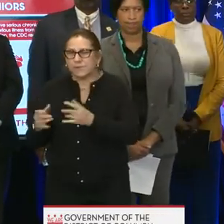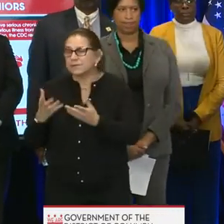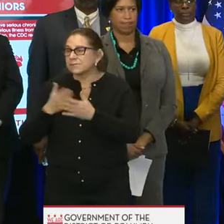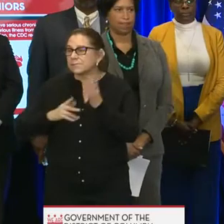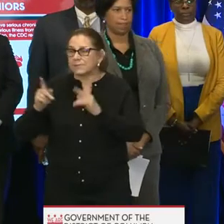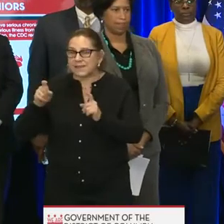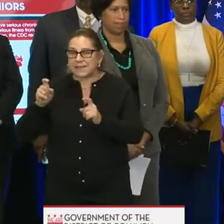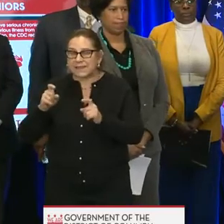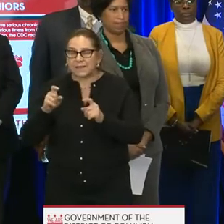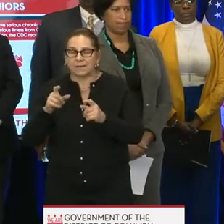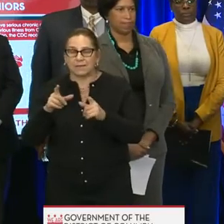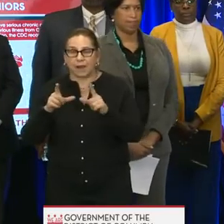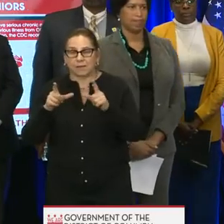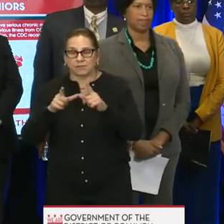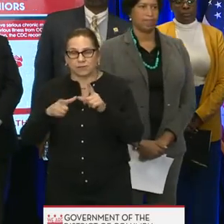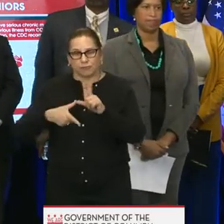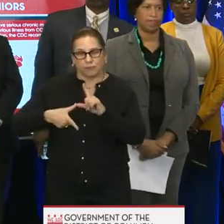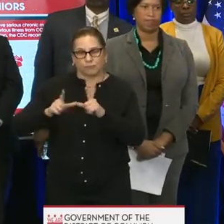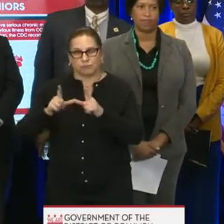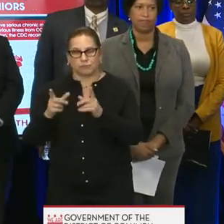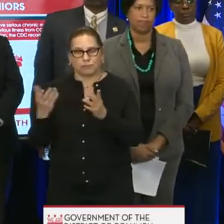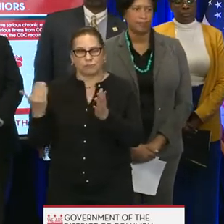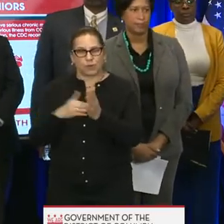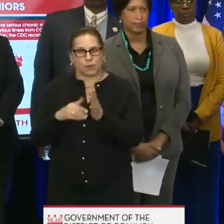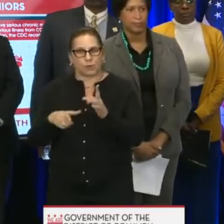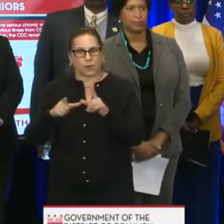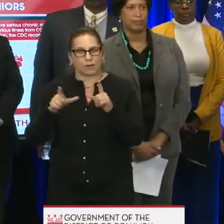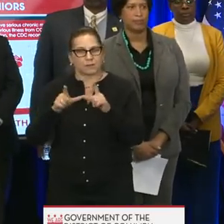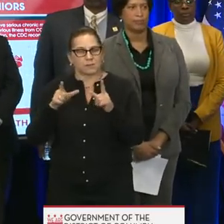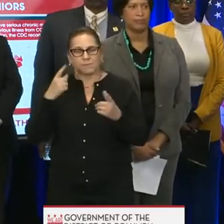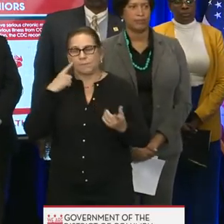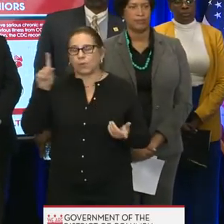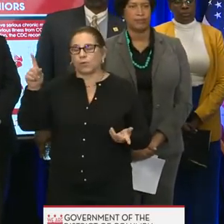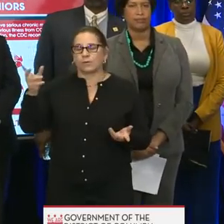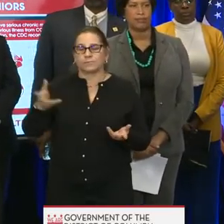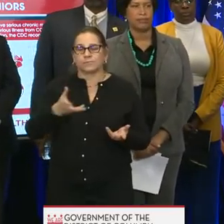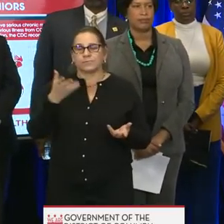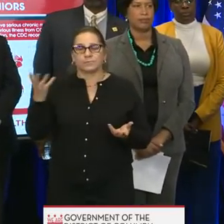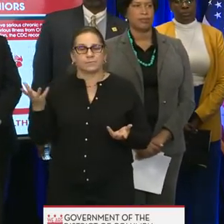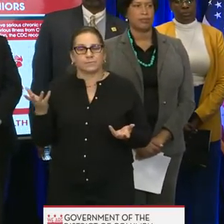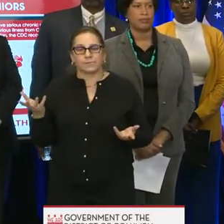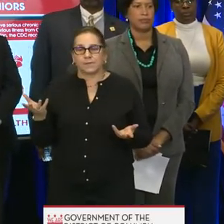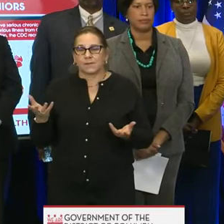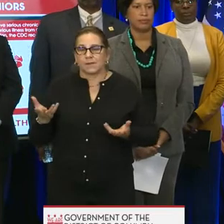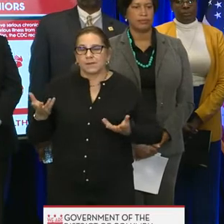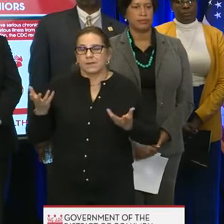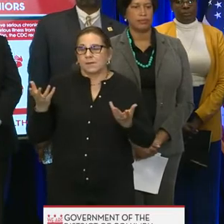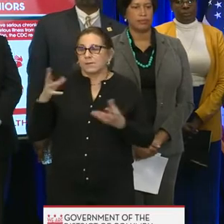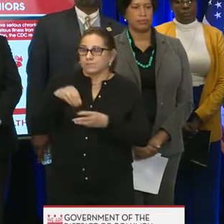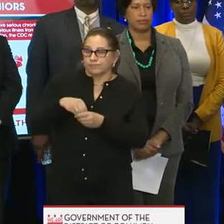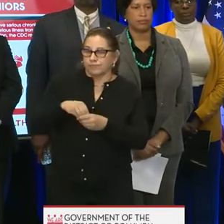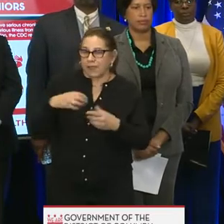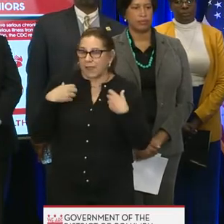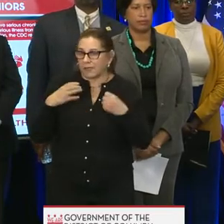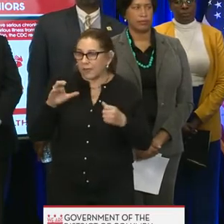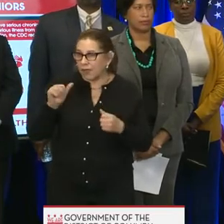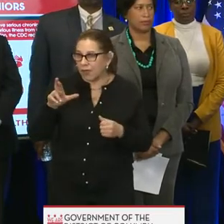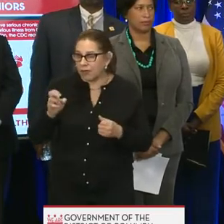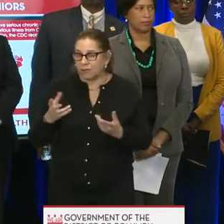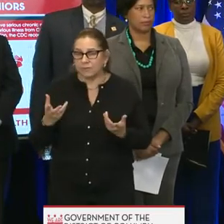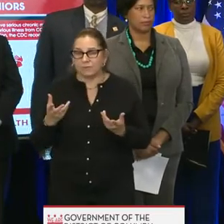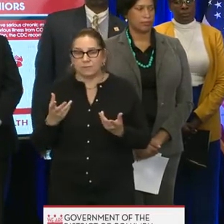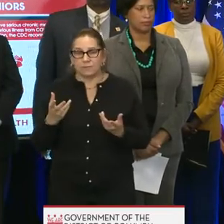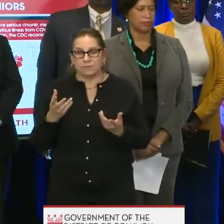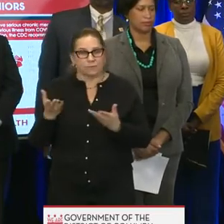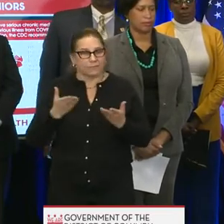instance, individuals who need to renew their participation to the Healthcare Alliance, that there will be a tolling. I think that's